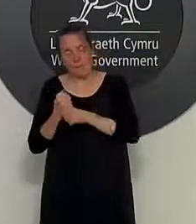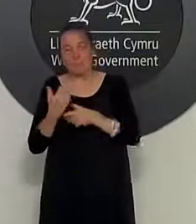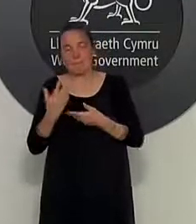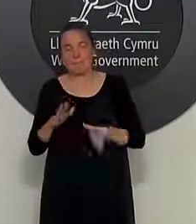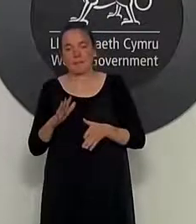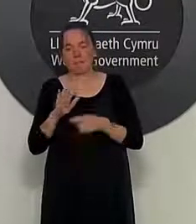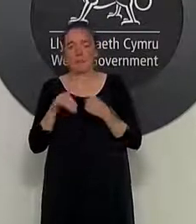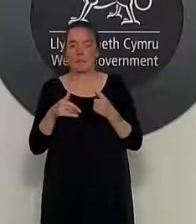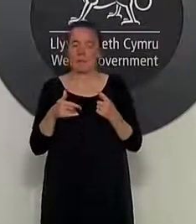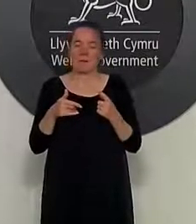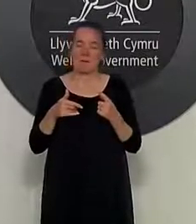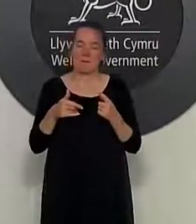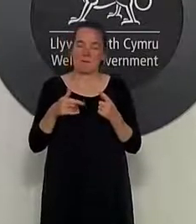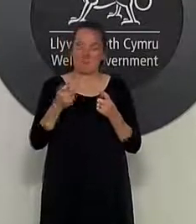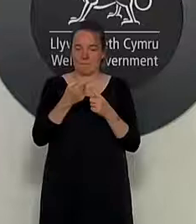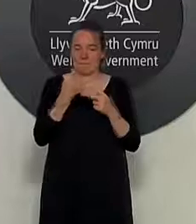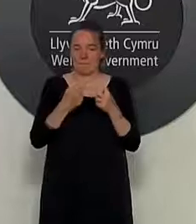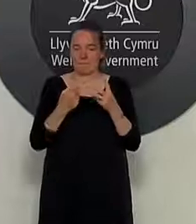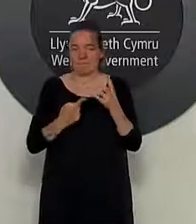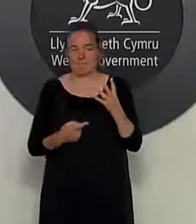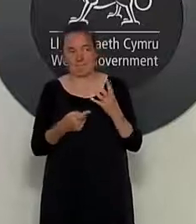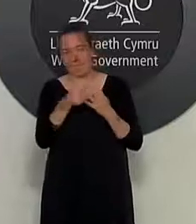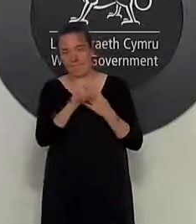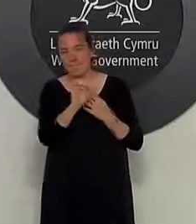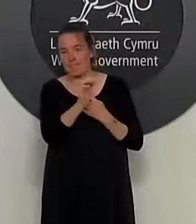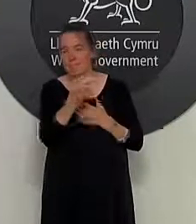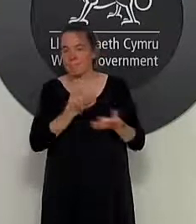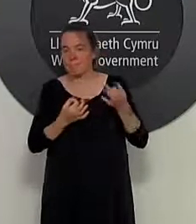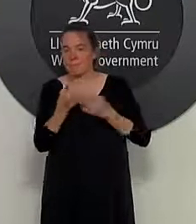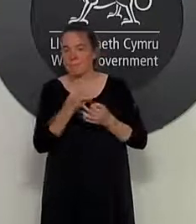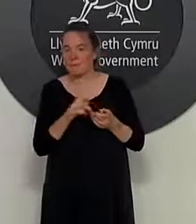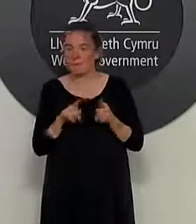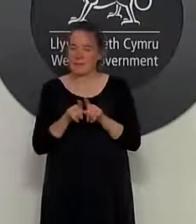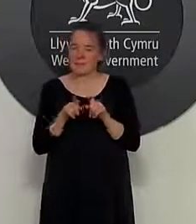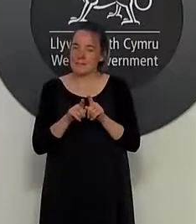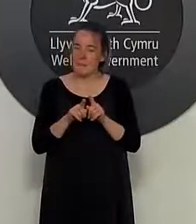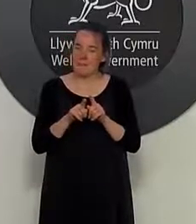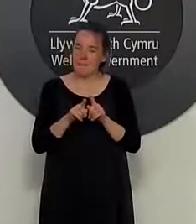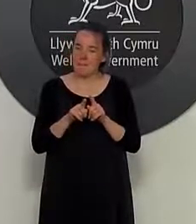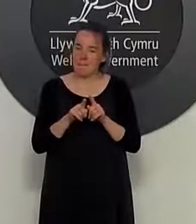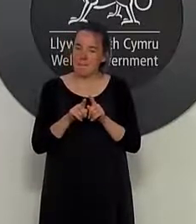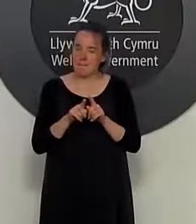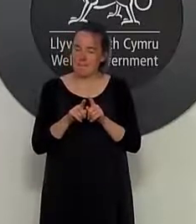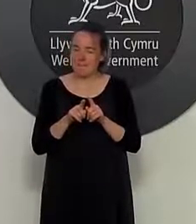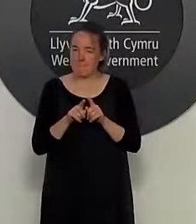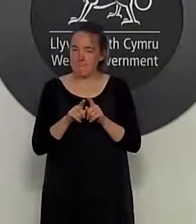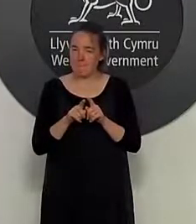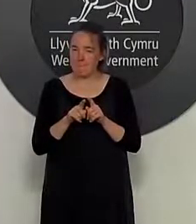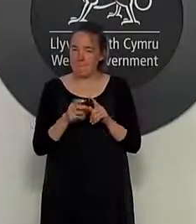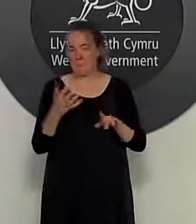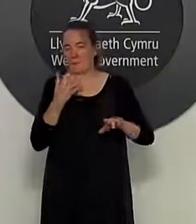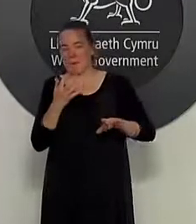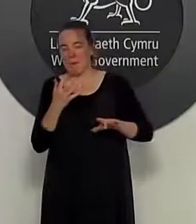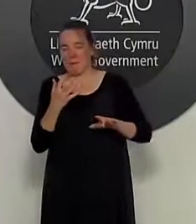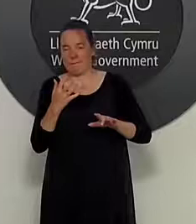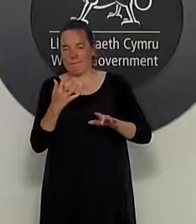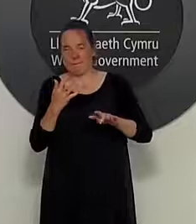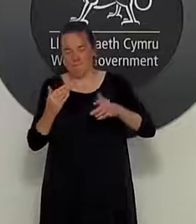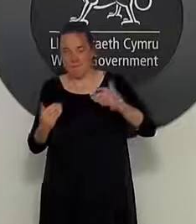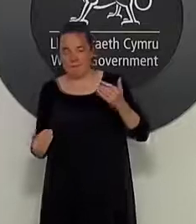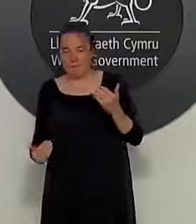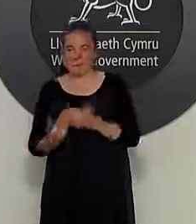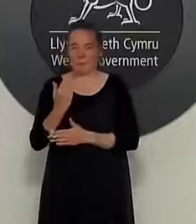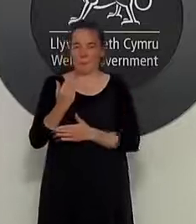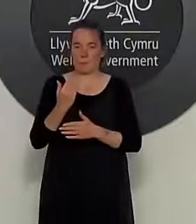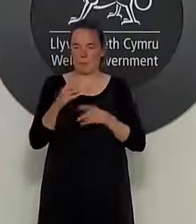broader questions and introducing the same kind of radicalism that have been at the heart of the proposals that we've set